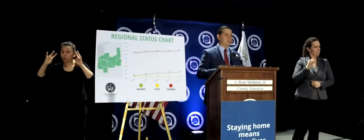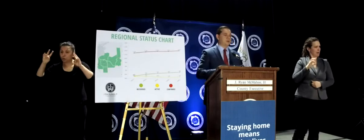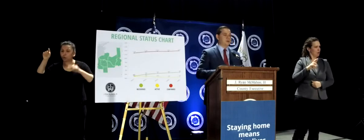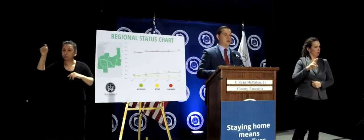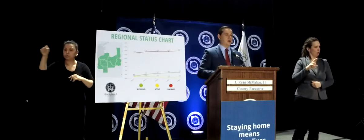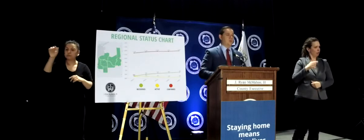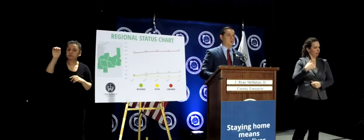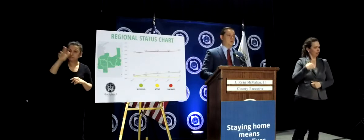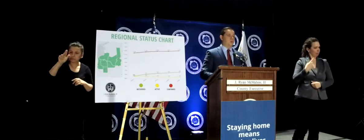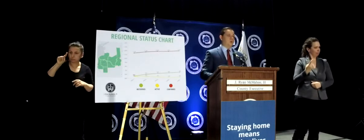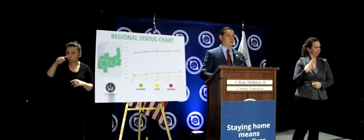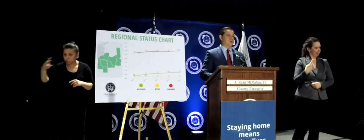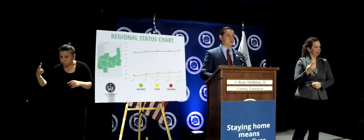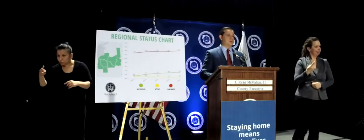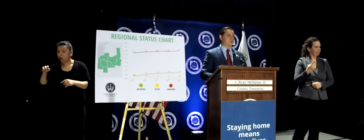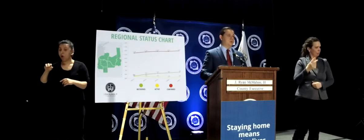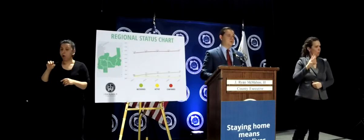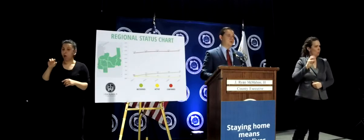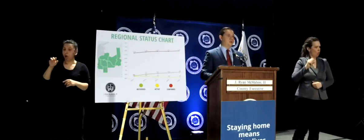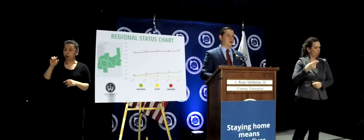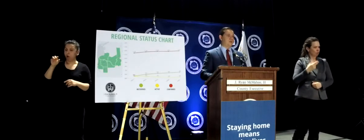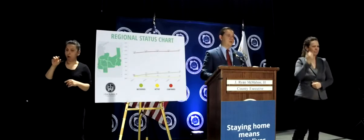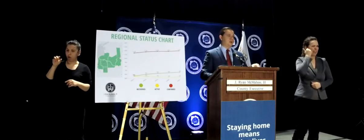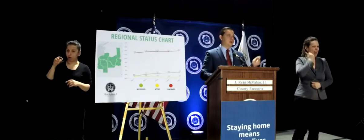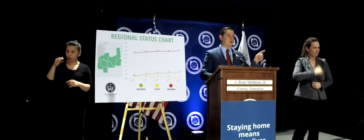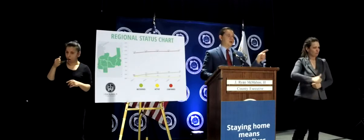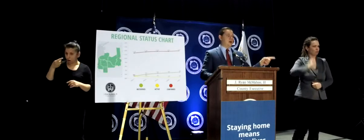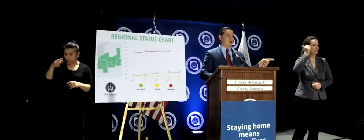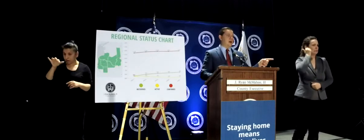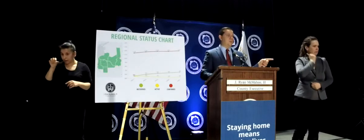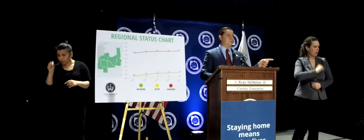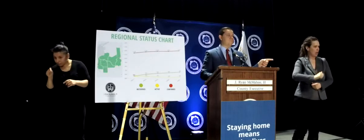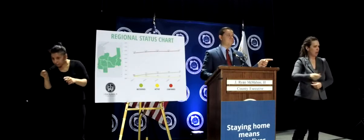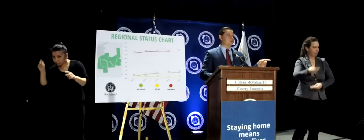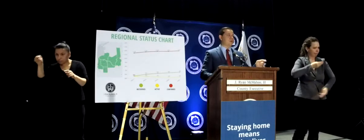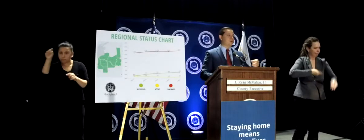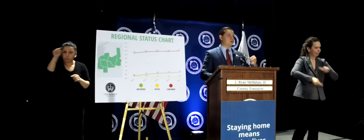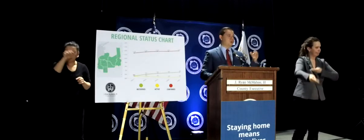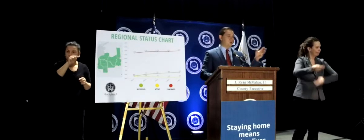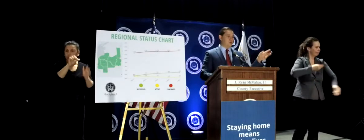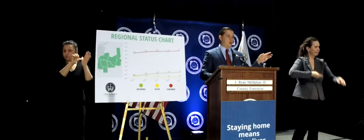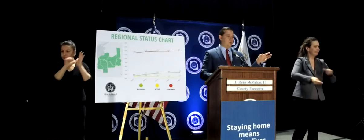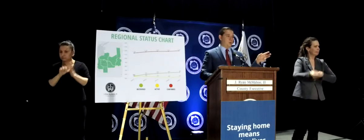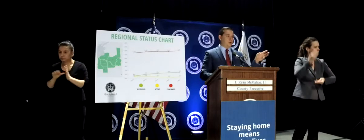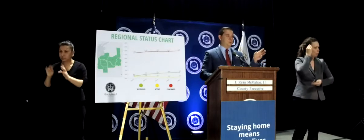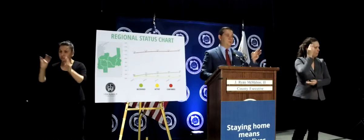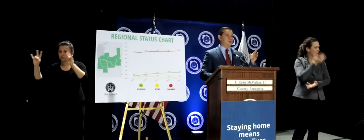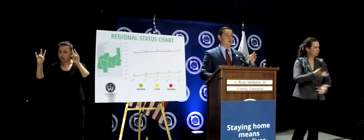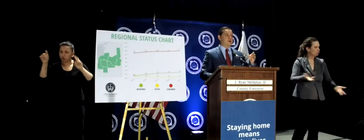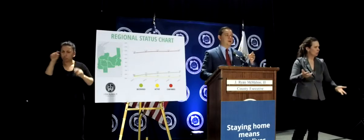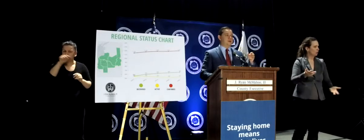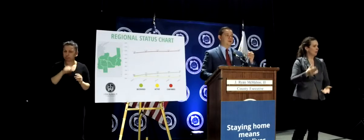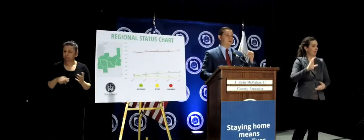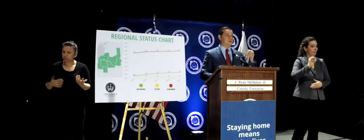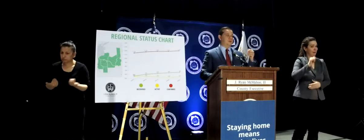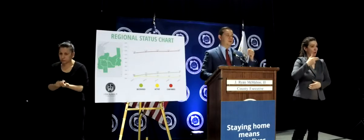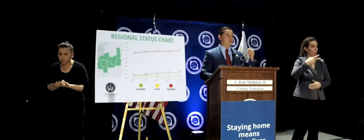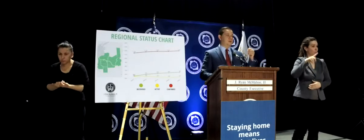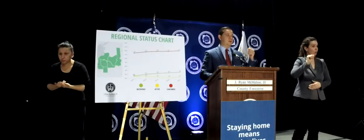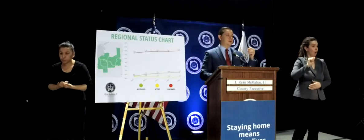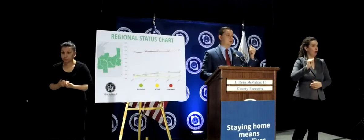needs to happen, but we'll continue to brief each other on everything. Cayuga is going to work with Auburn. You're